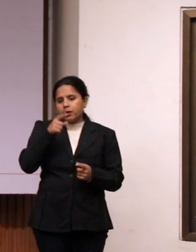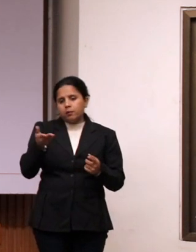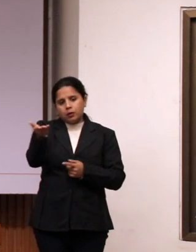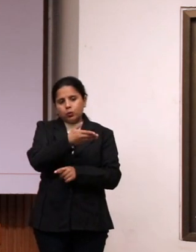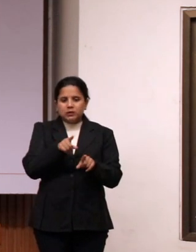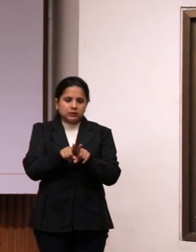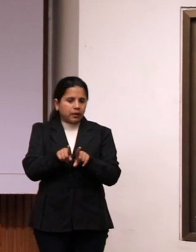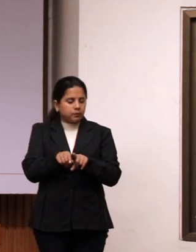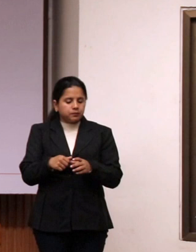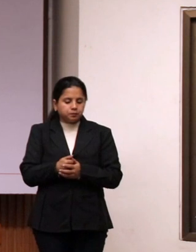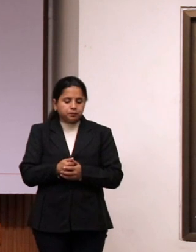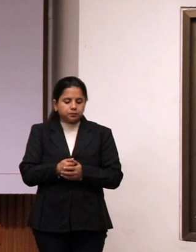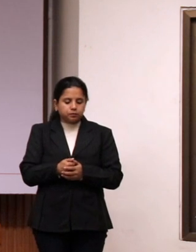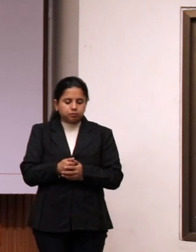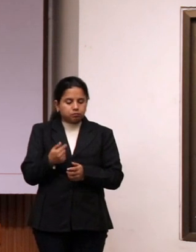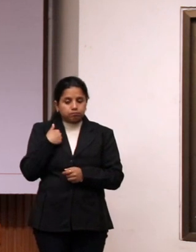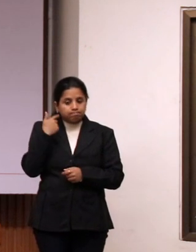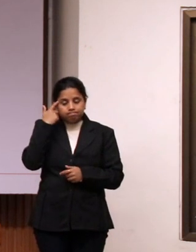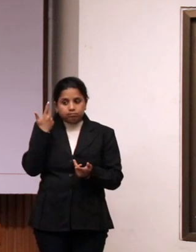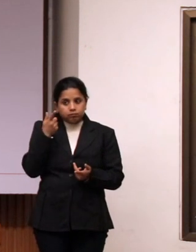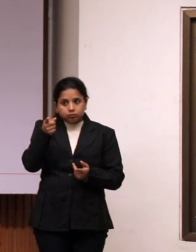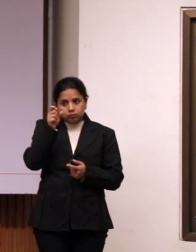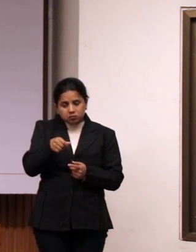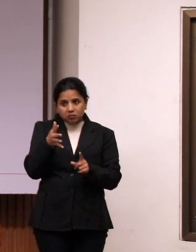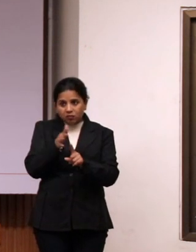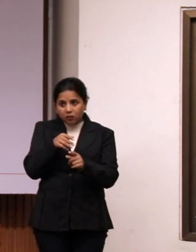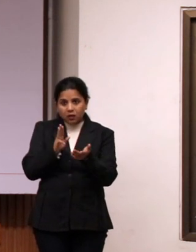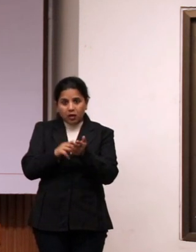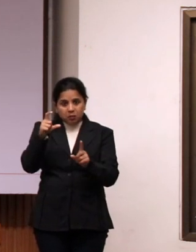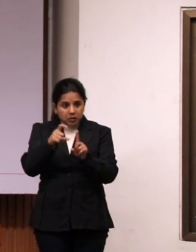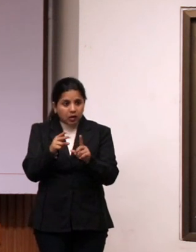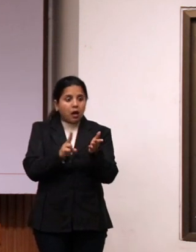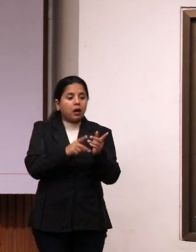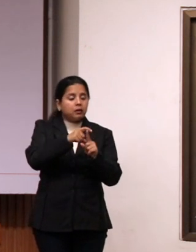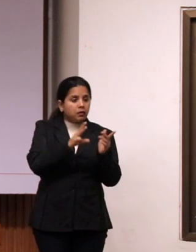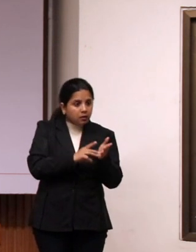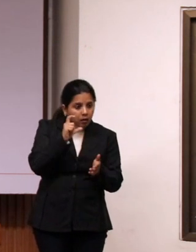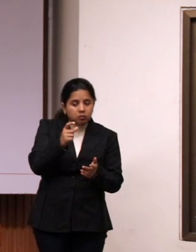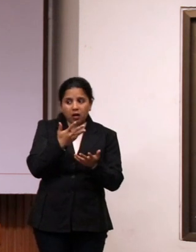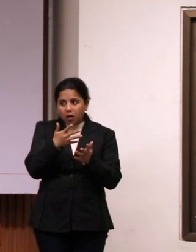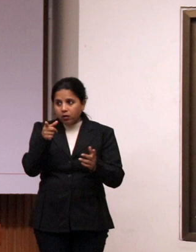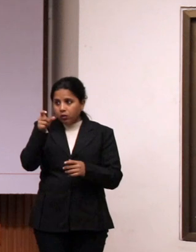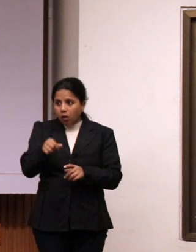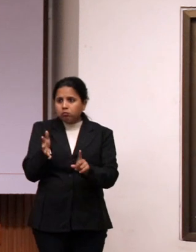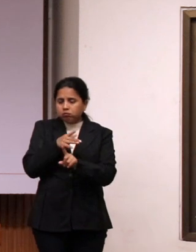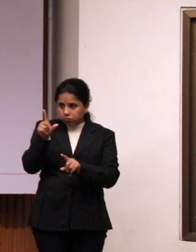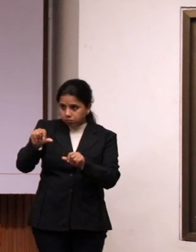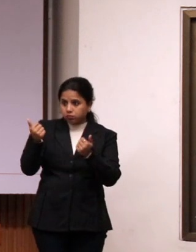you. I don't see that you can convince MCD and NDMC or anybody, any agency,